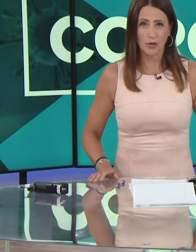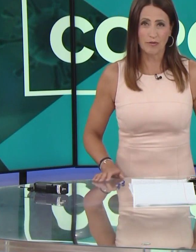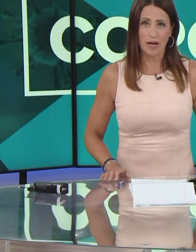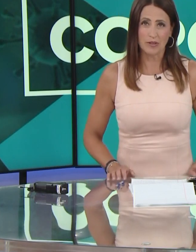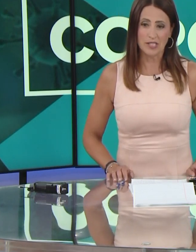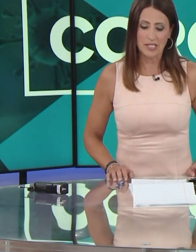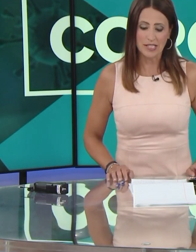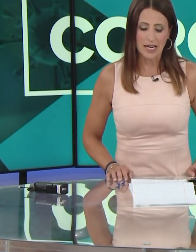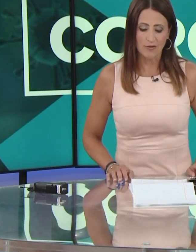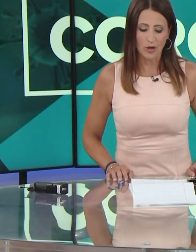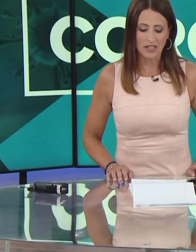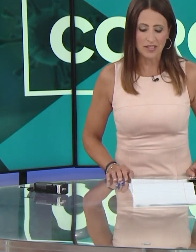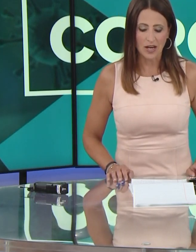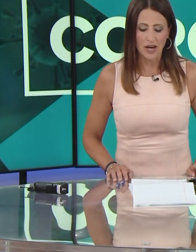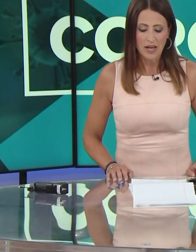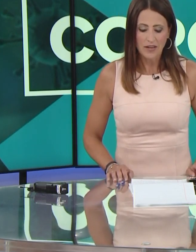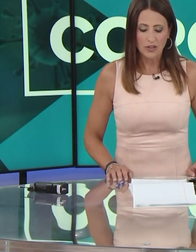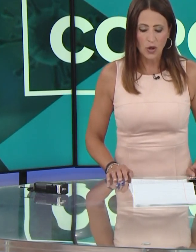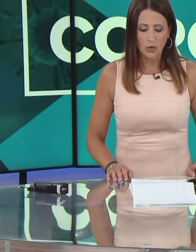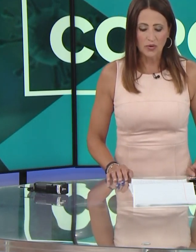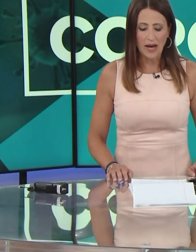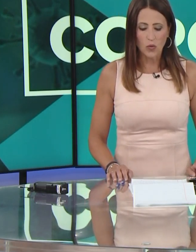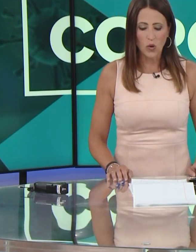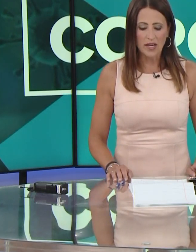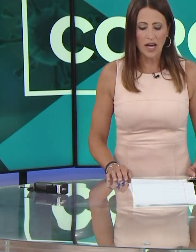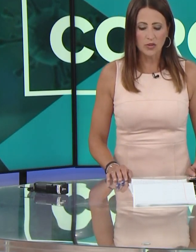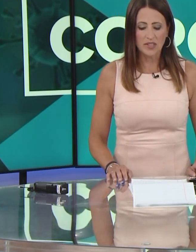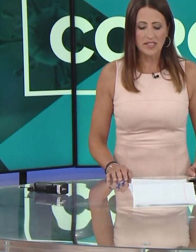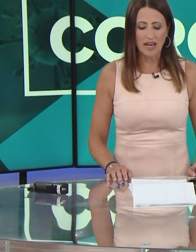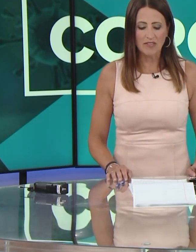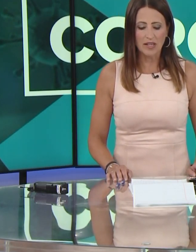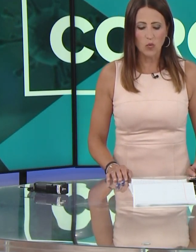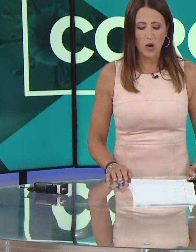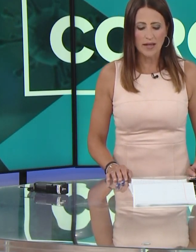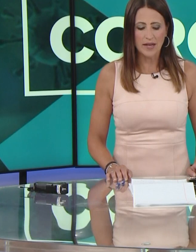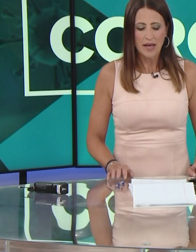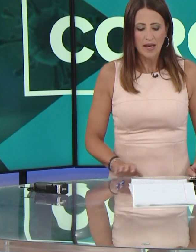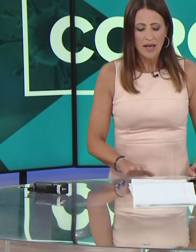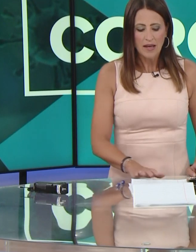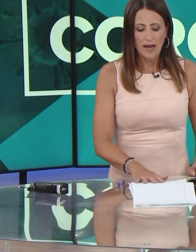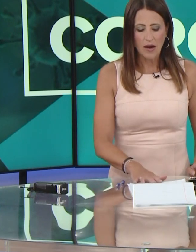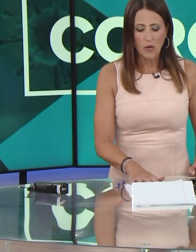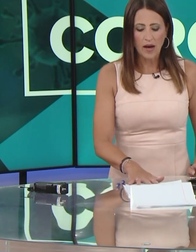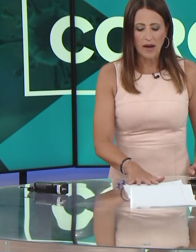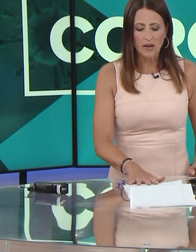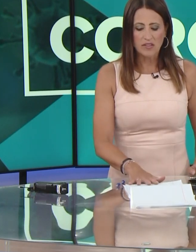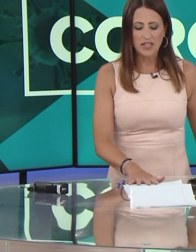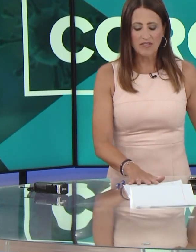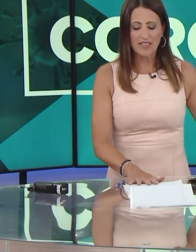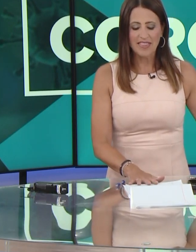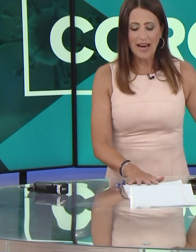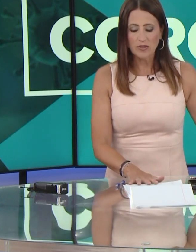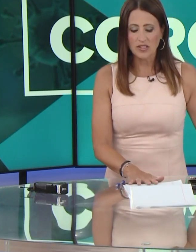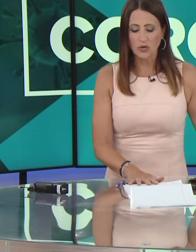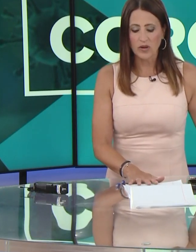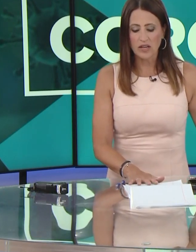from coronavirus in the state of Arkansas. The total now 171. Now,